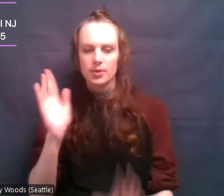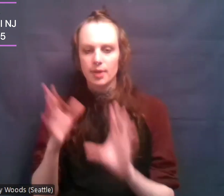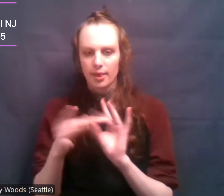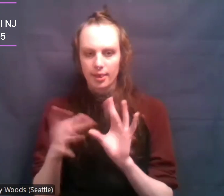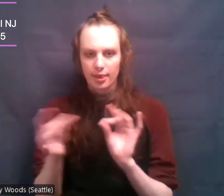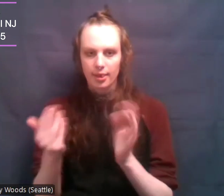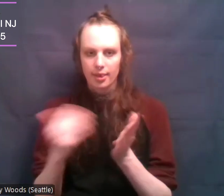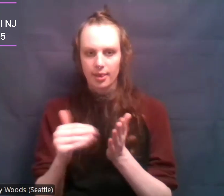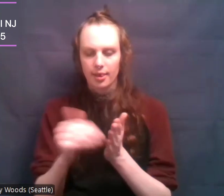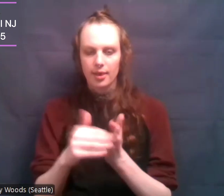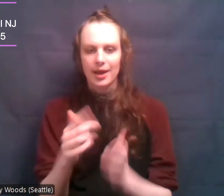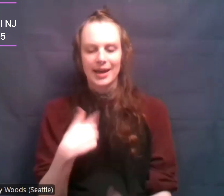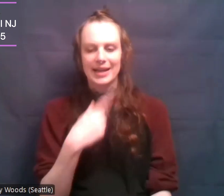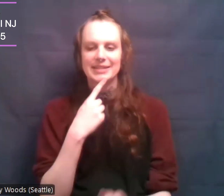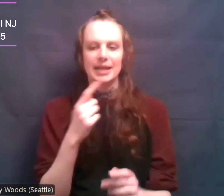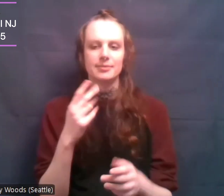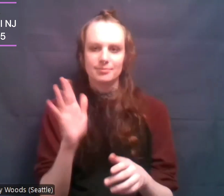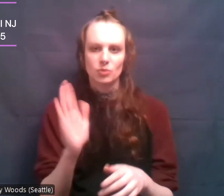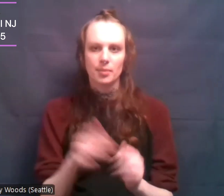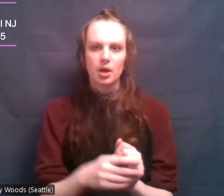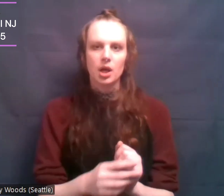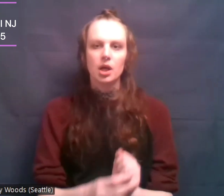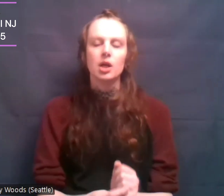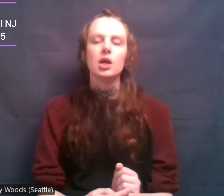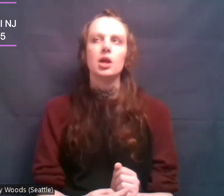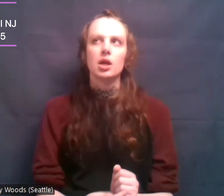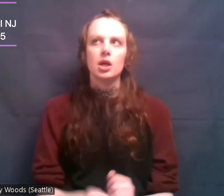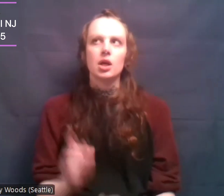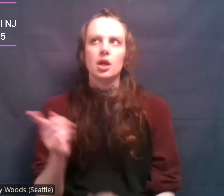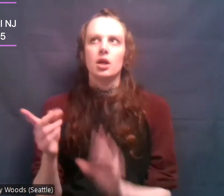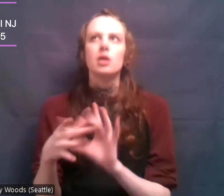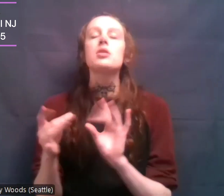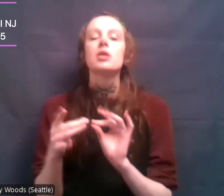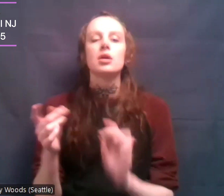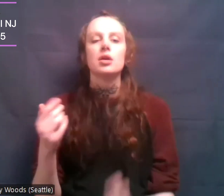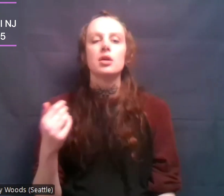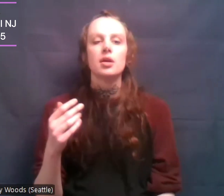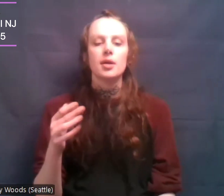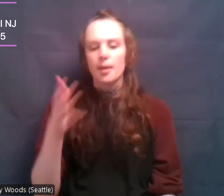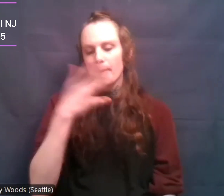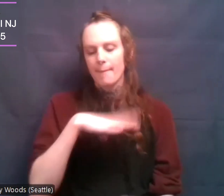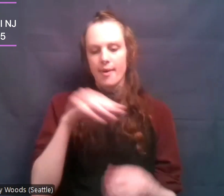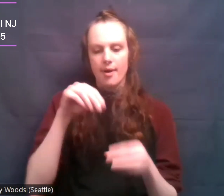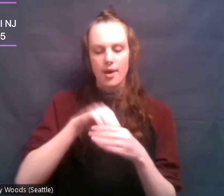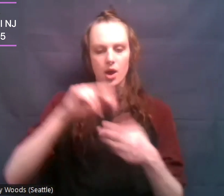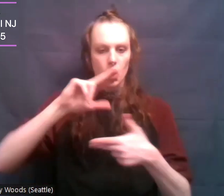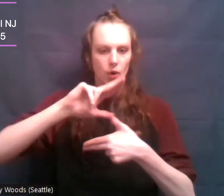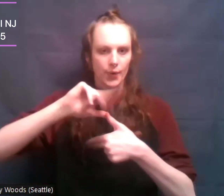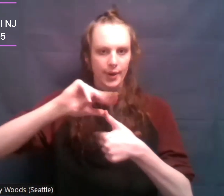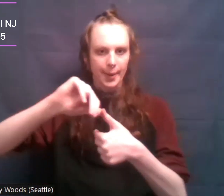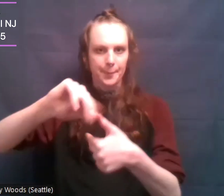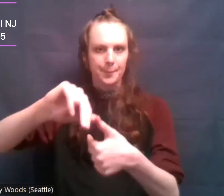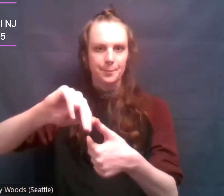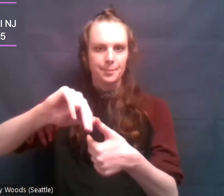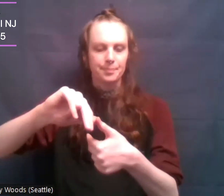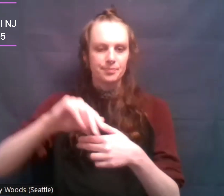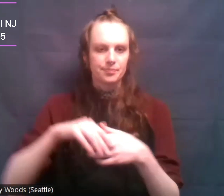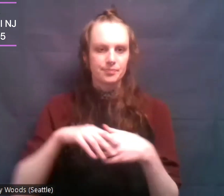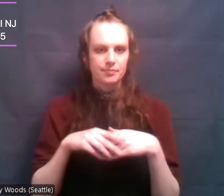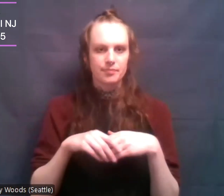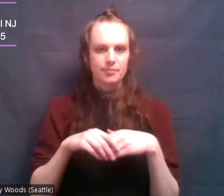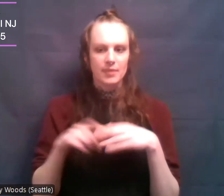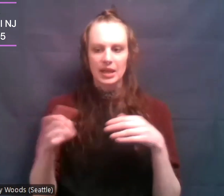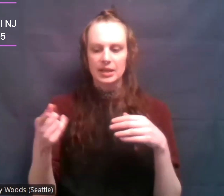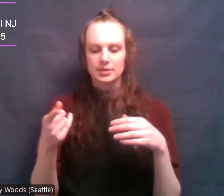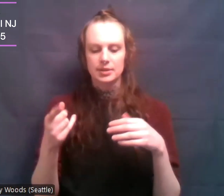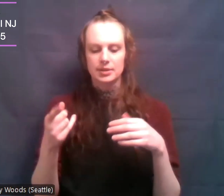it's I'll say it real quick, but he said there was this guy in a hurricane, and he goes, and he gets on top of his